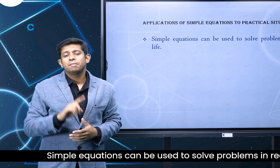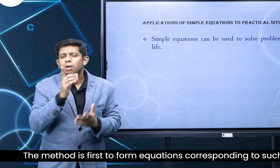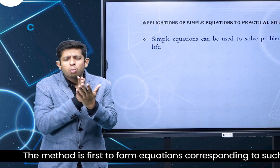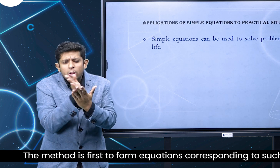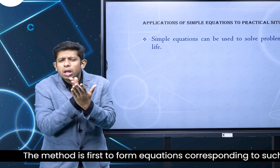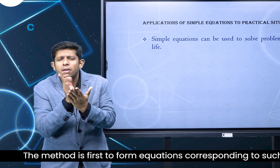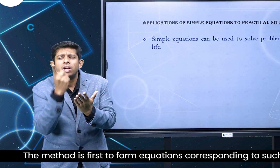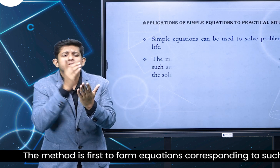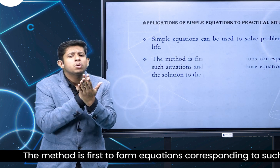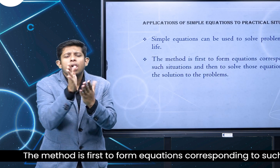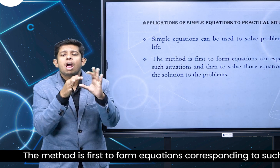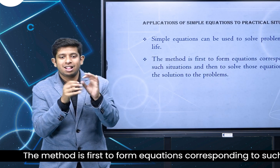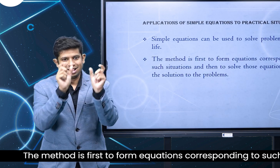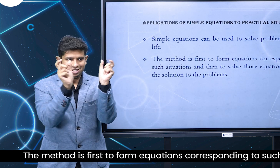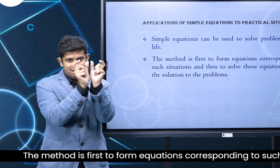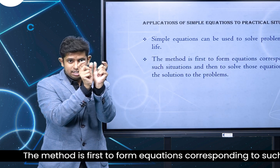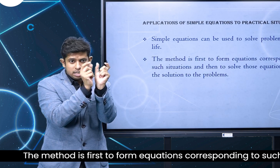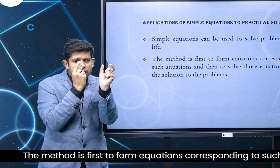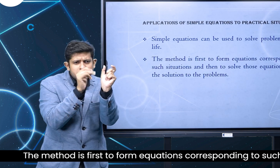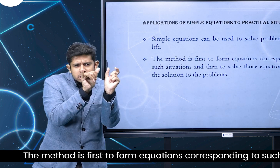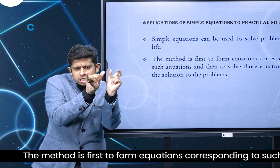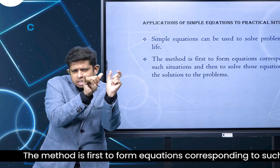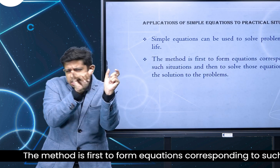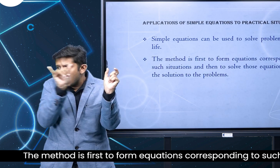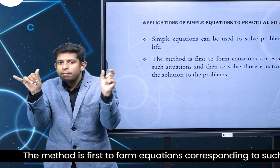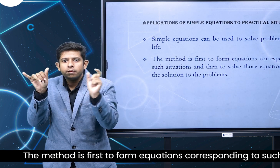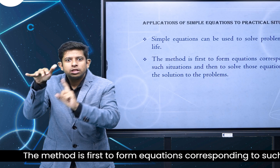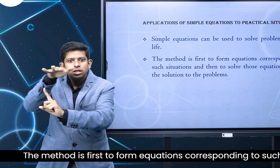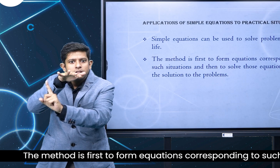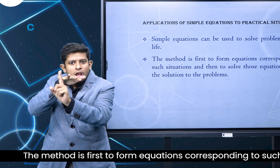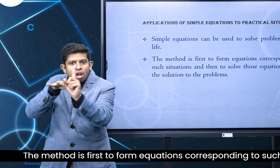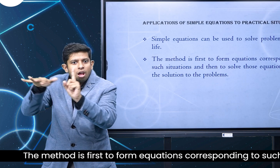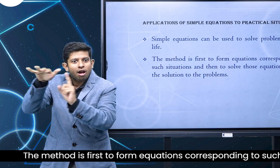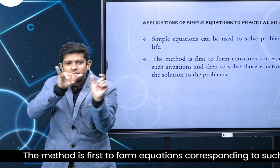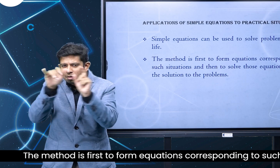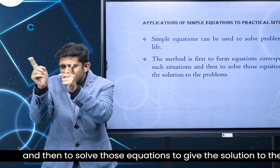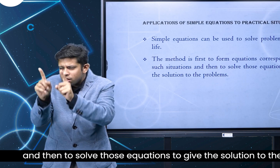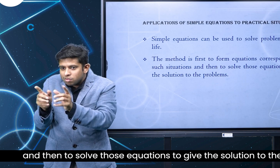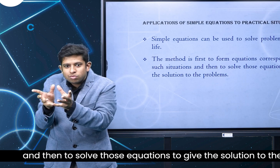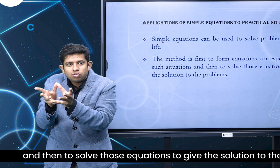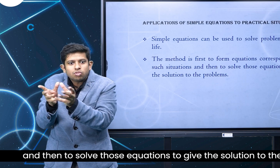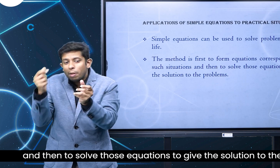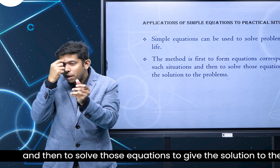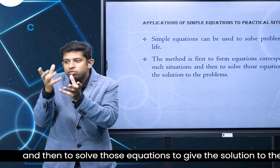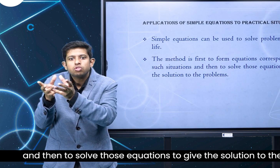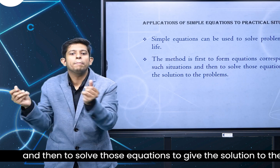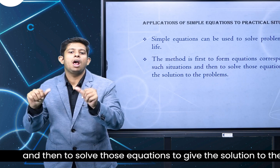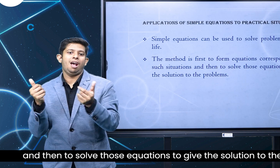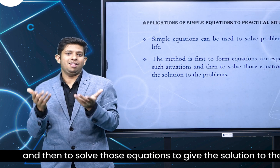The method is first to form equations corresponding to such situations and then to solve those equations to give the